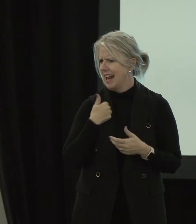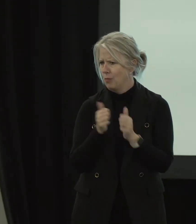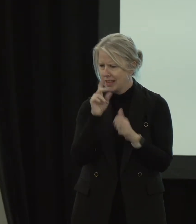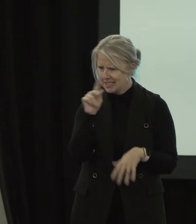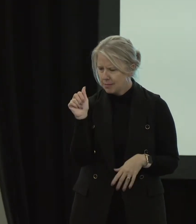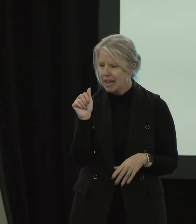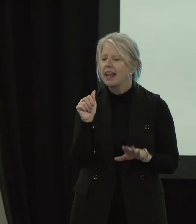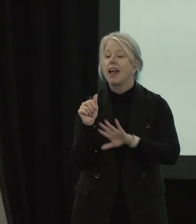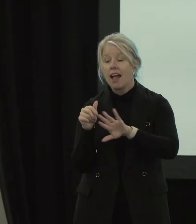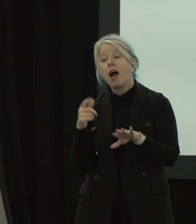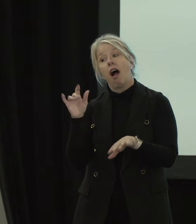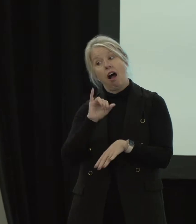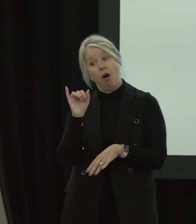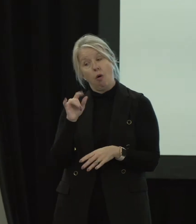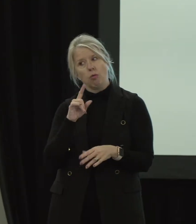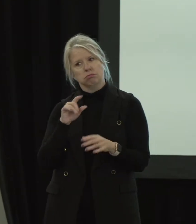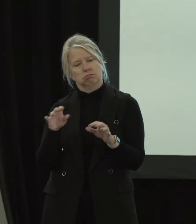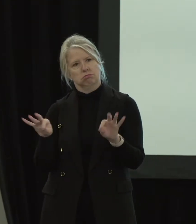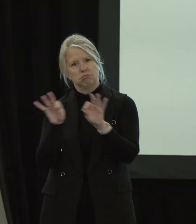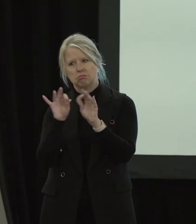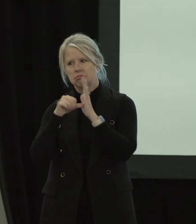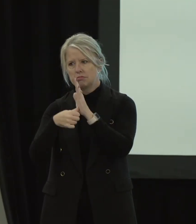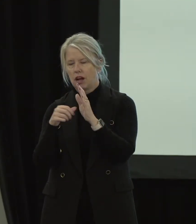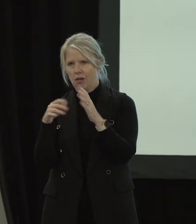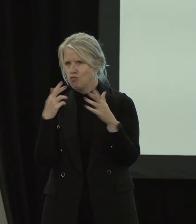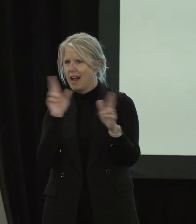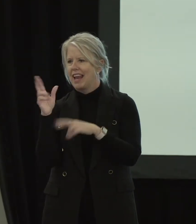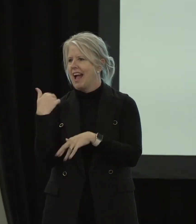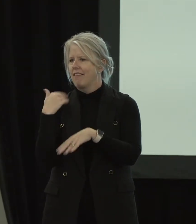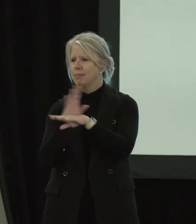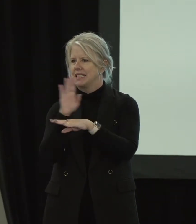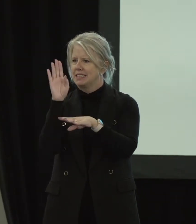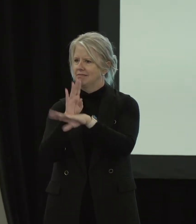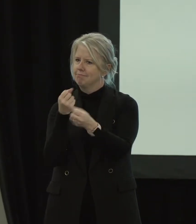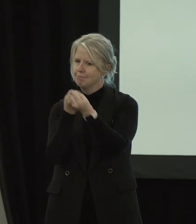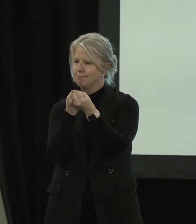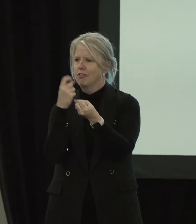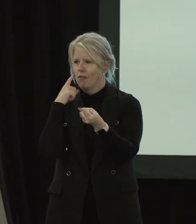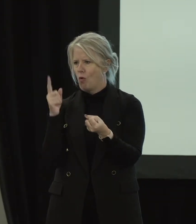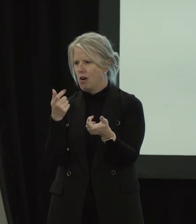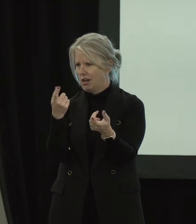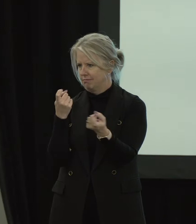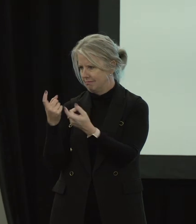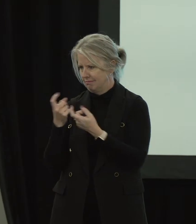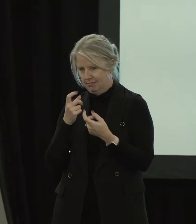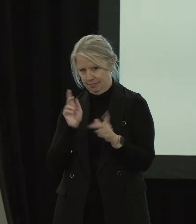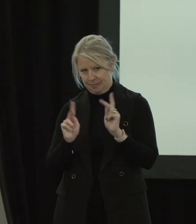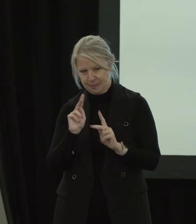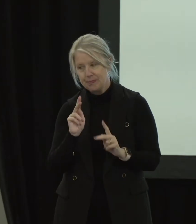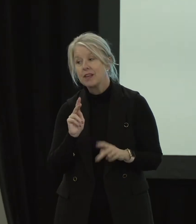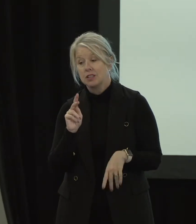disabilities, there is also a very strong business case for doing so as well. The